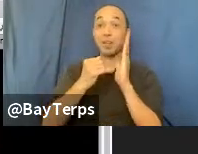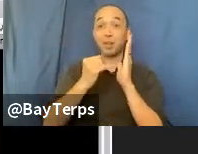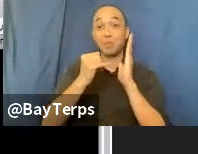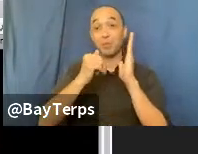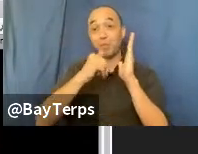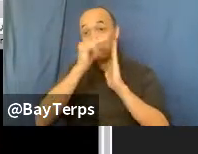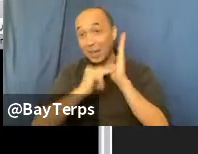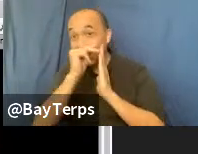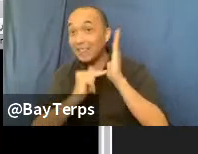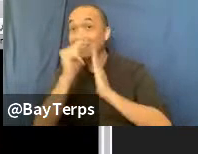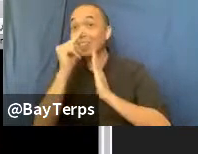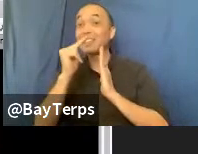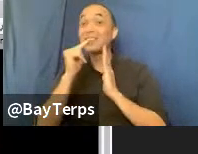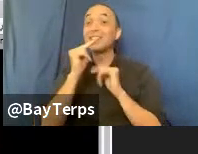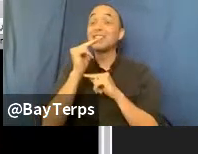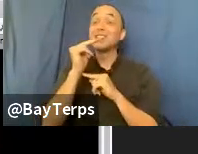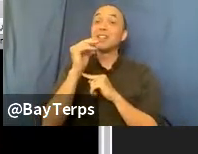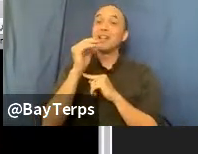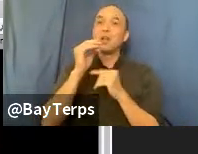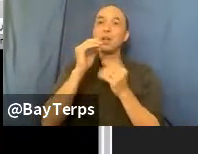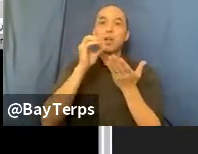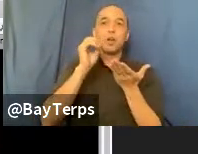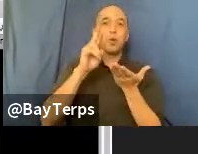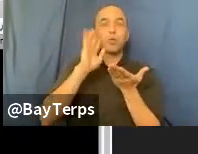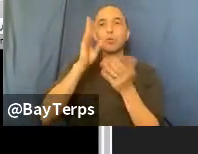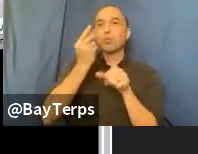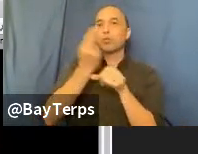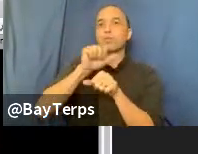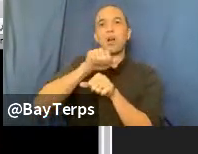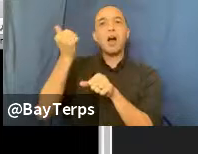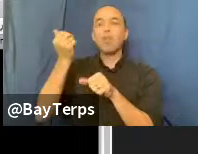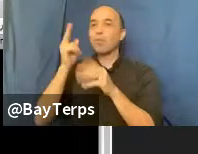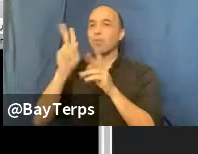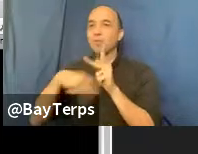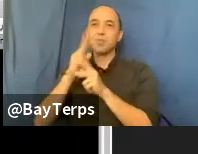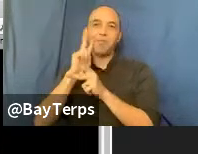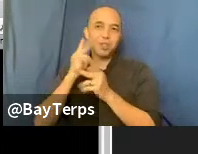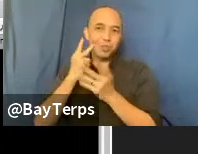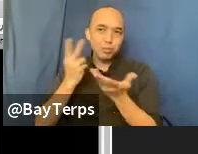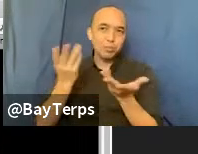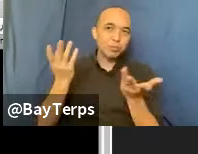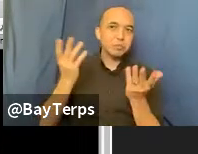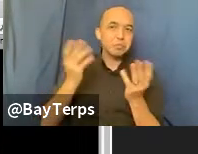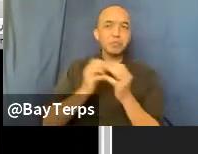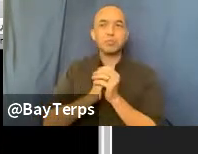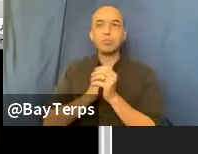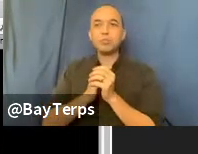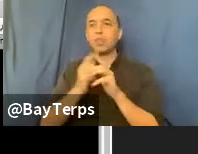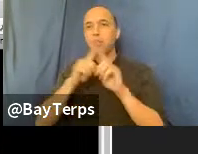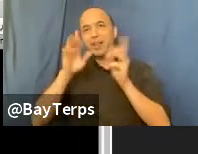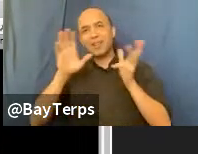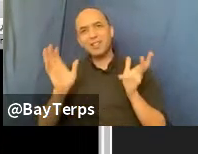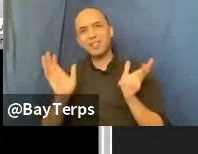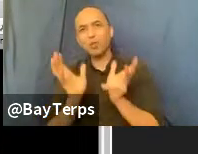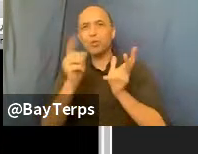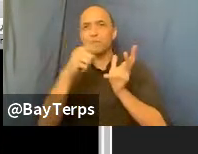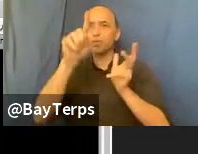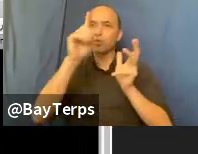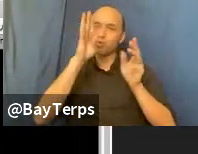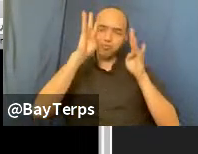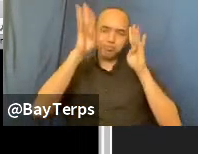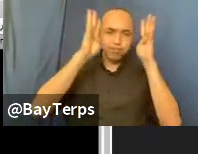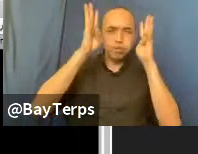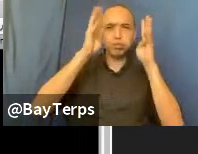include seasonal produce or other items, and just really encouraging creative play.